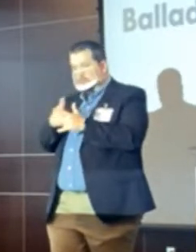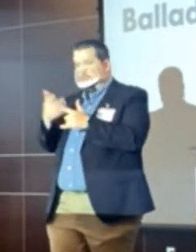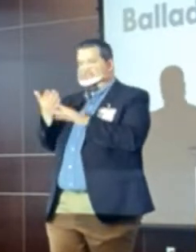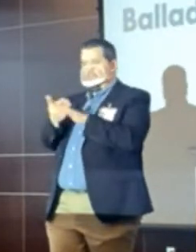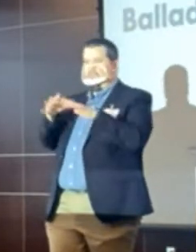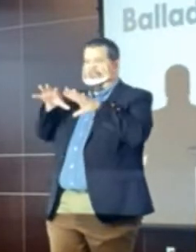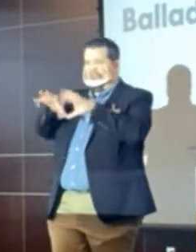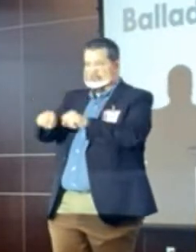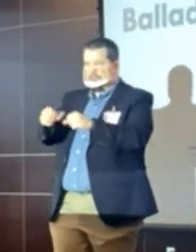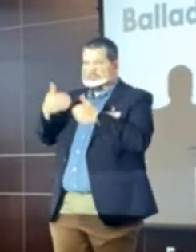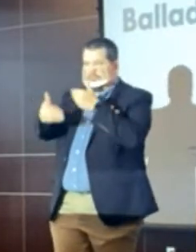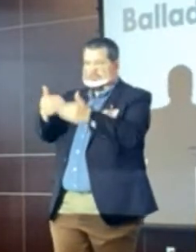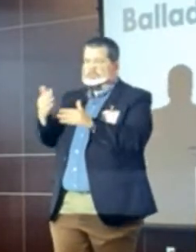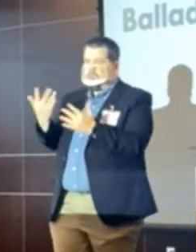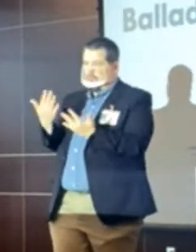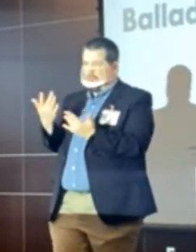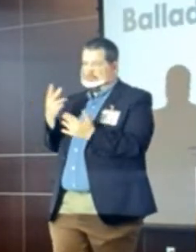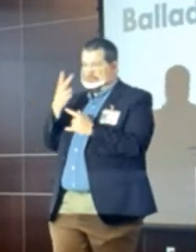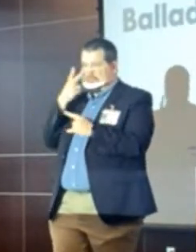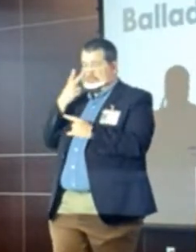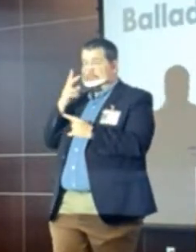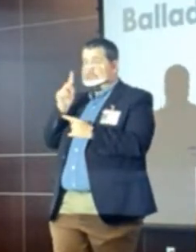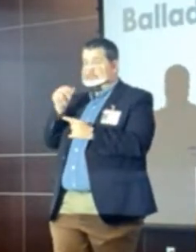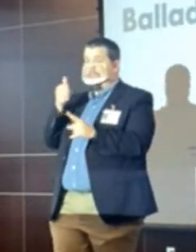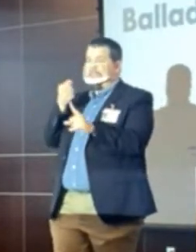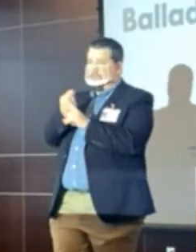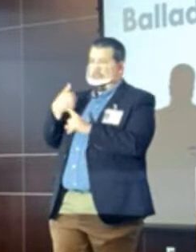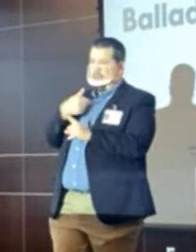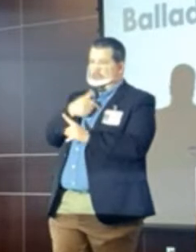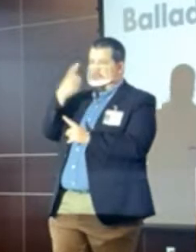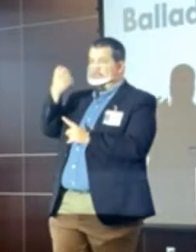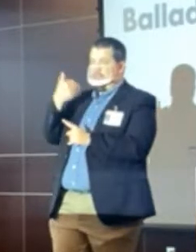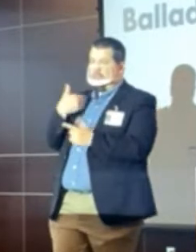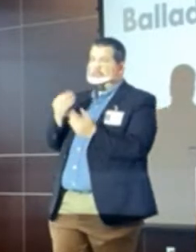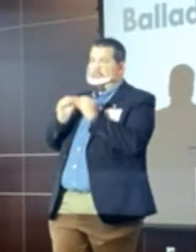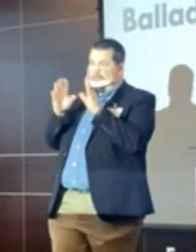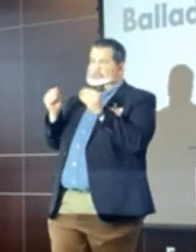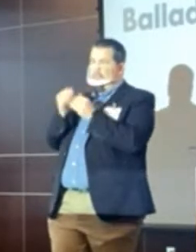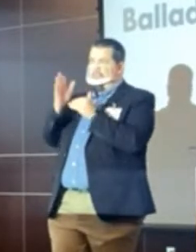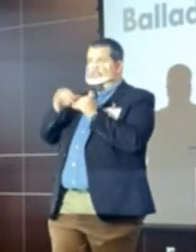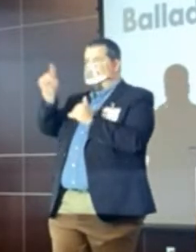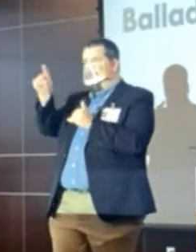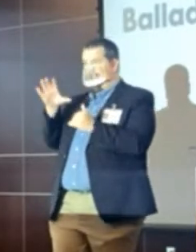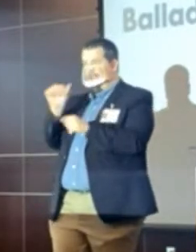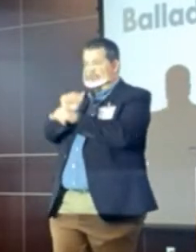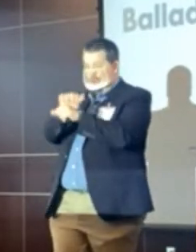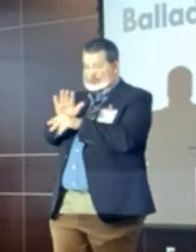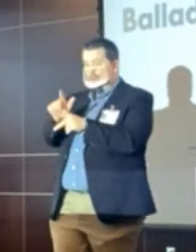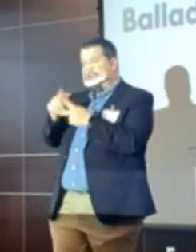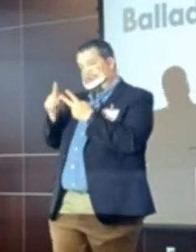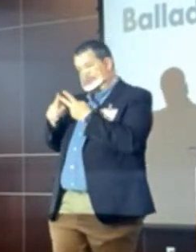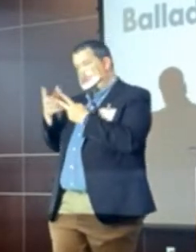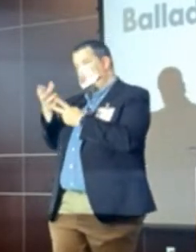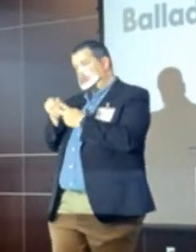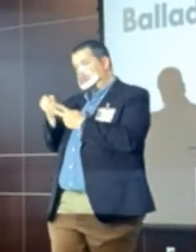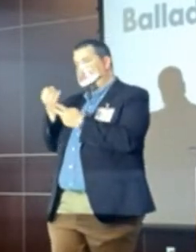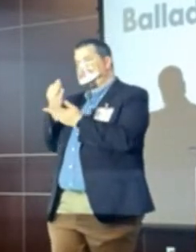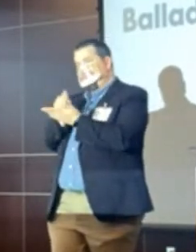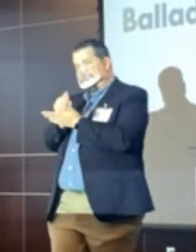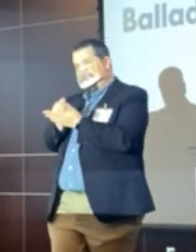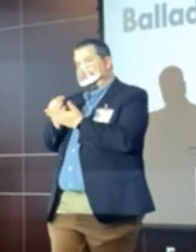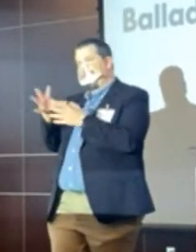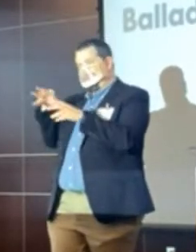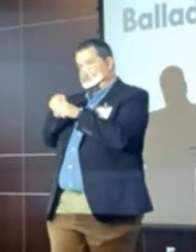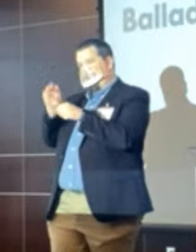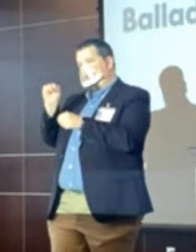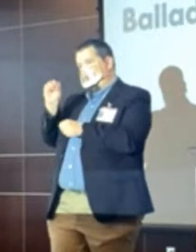any action on this. It does impact us because we do have obviously more than 100 team members, and we do receive funds and participate